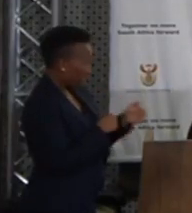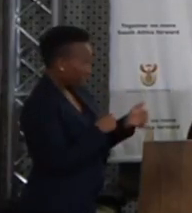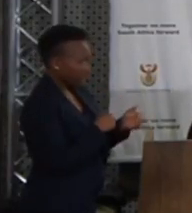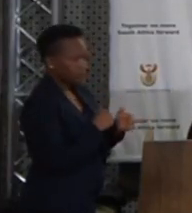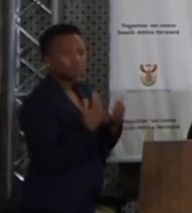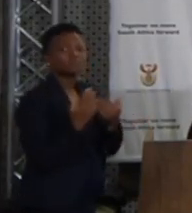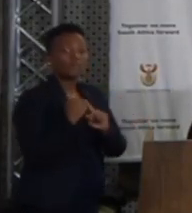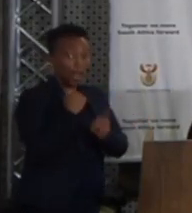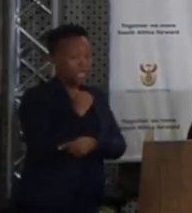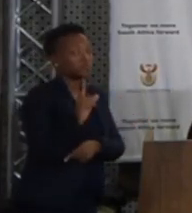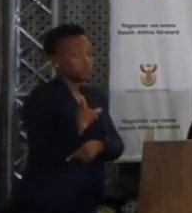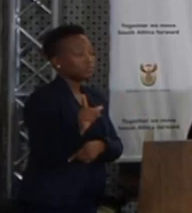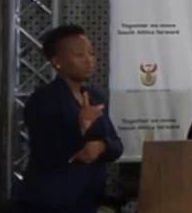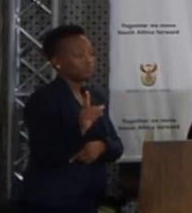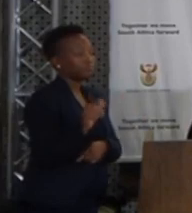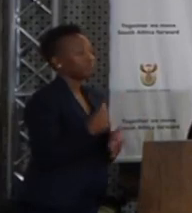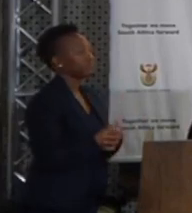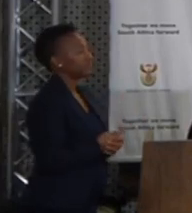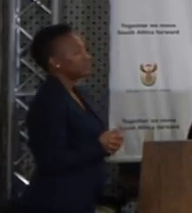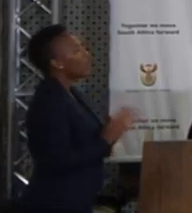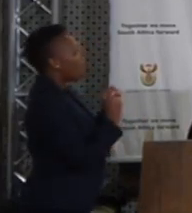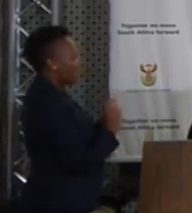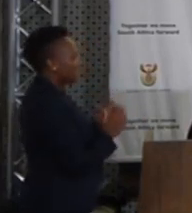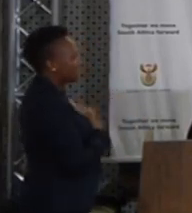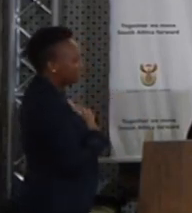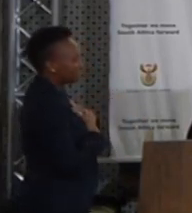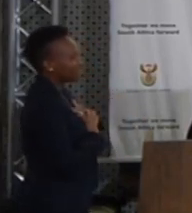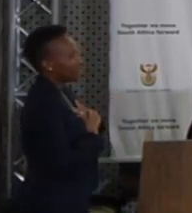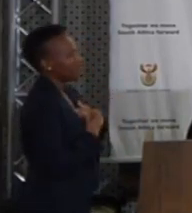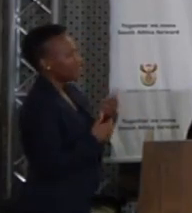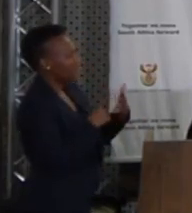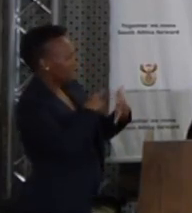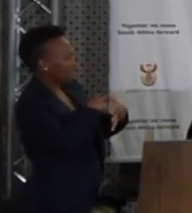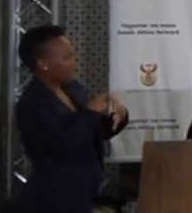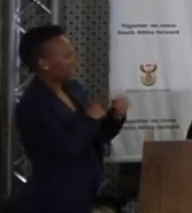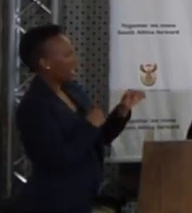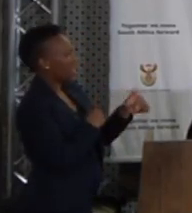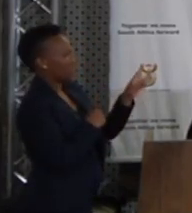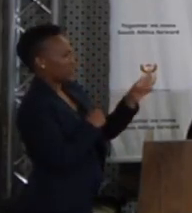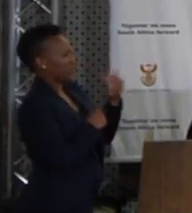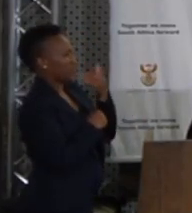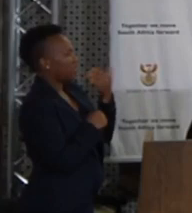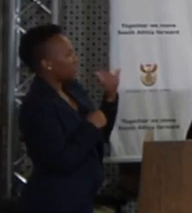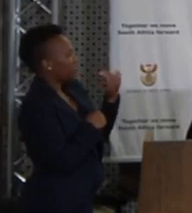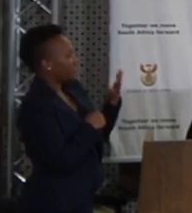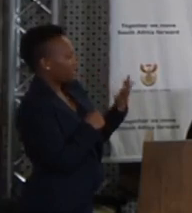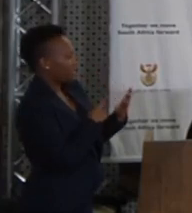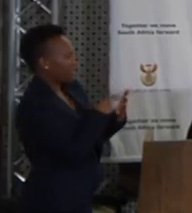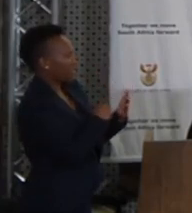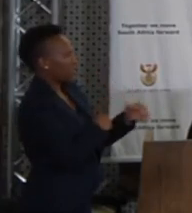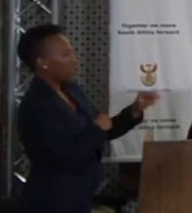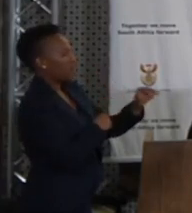That's your last one. Ooh, okay. Then there is another question, the fifth one from